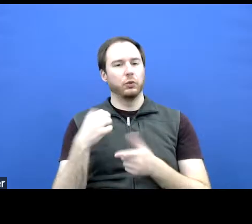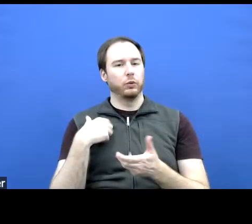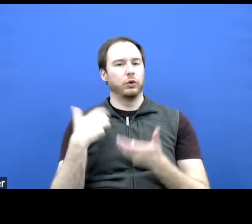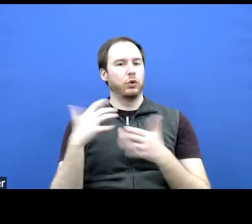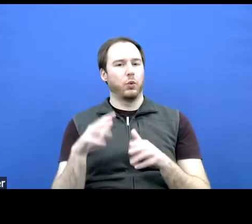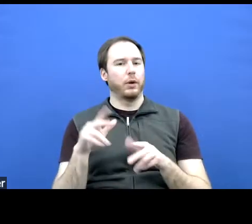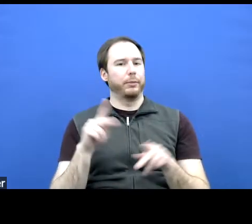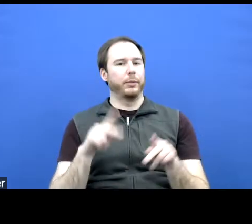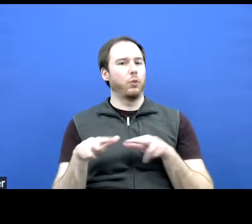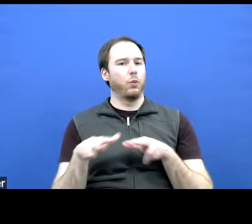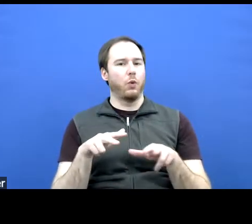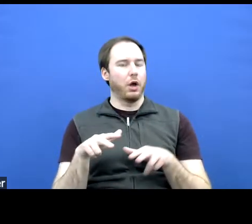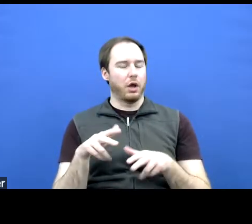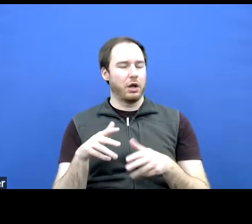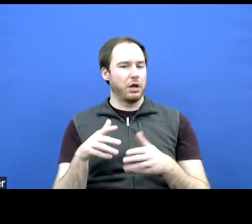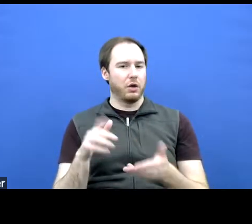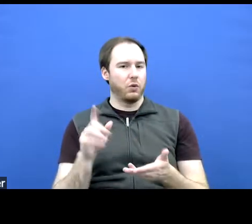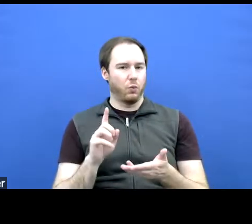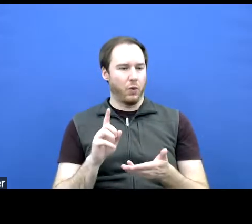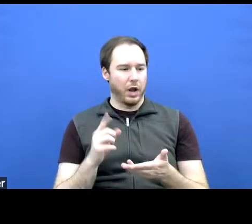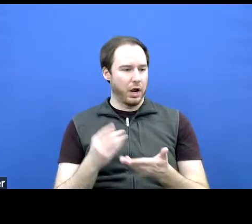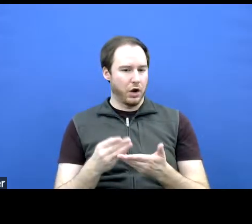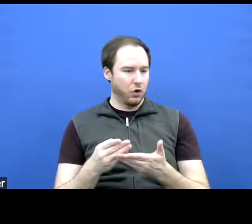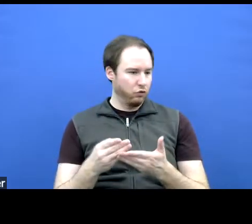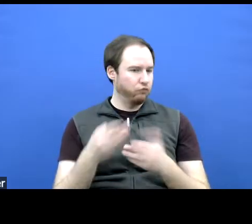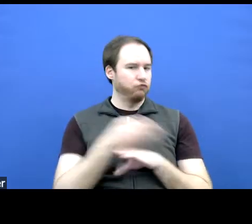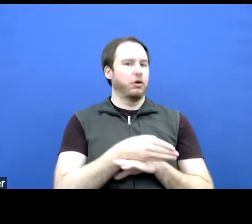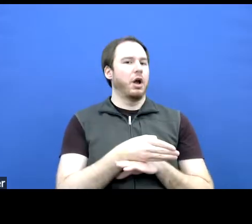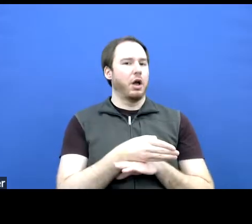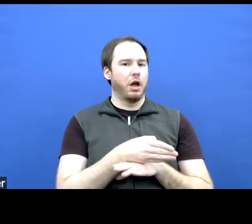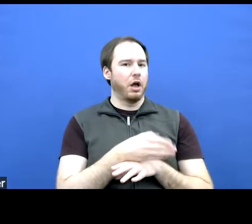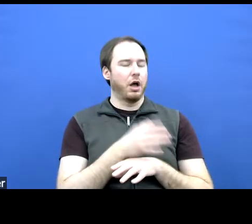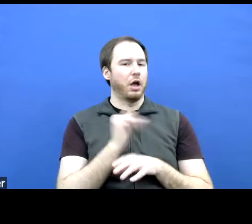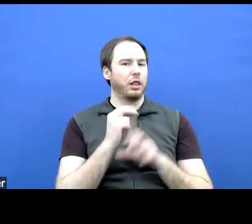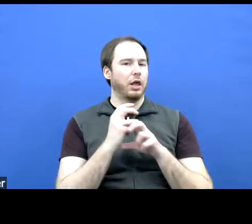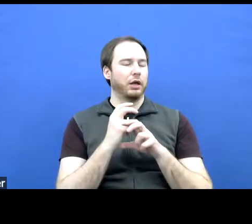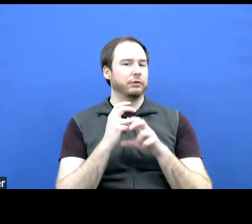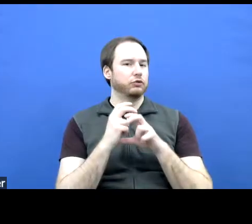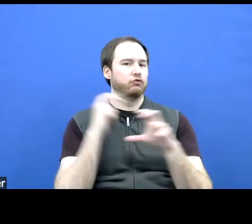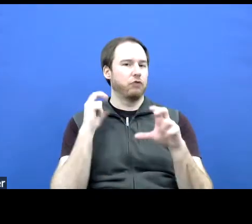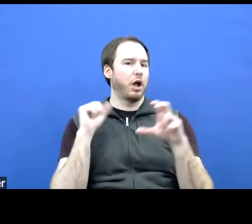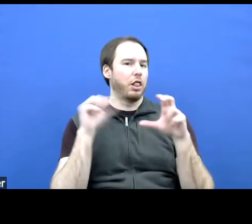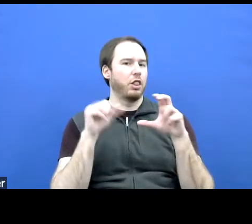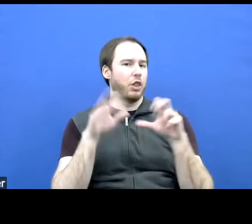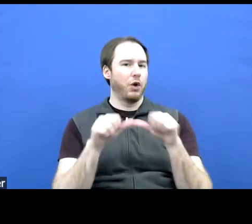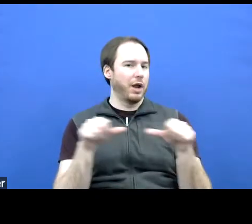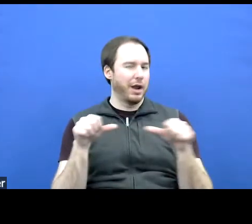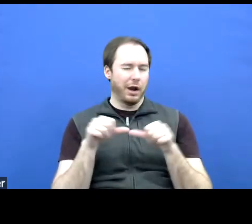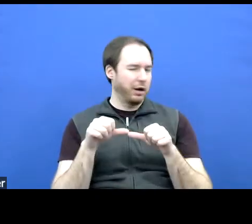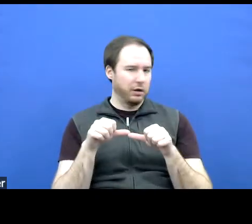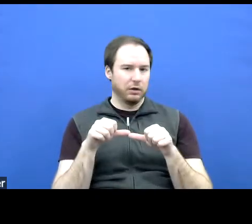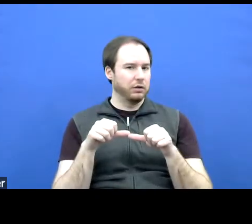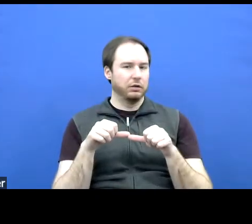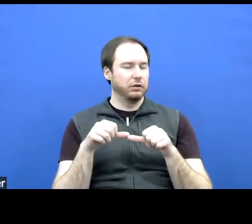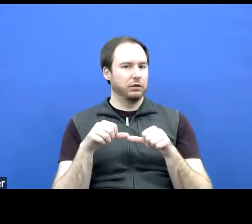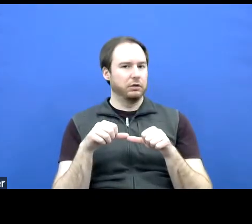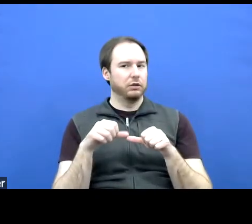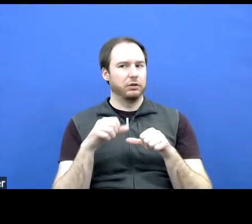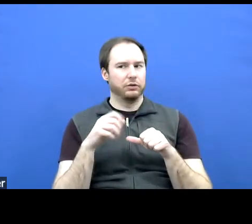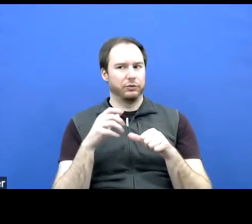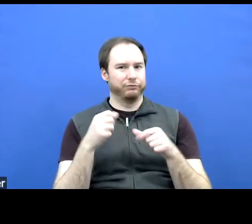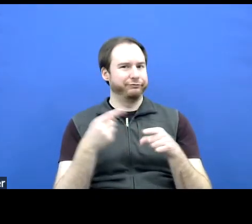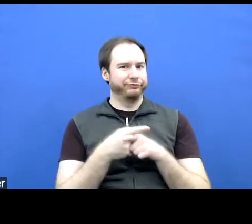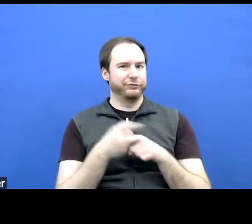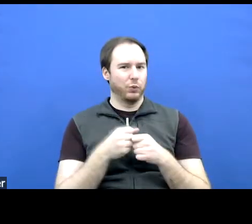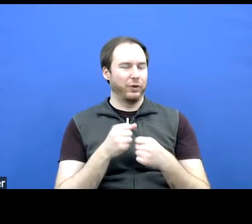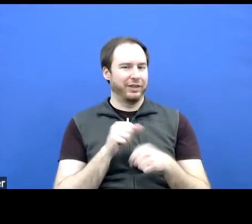want pedestrian pathways that go across where loading areas are. We want to remove conflict of pedestrians with delivery vehicles,